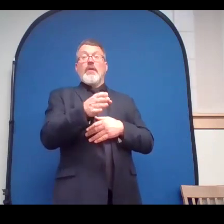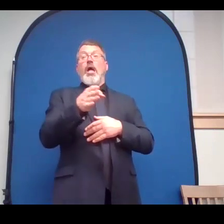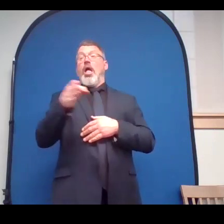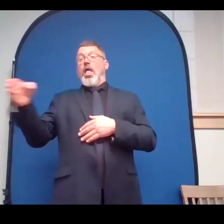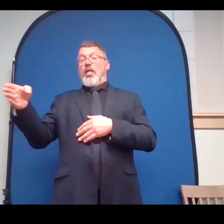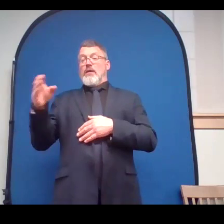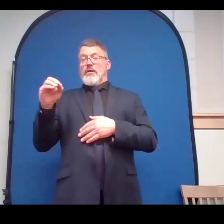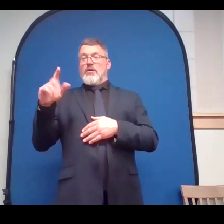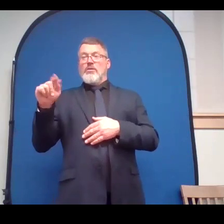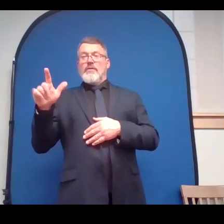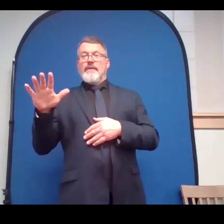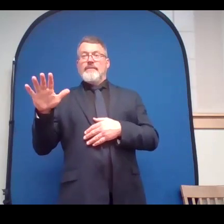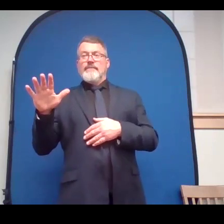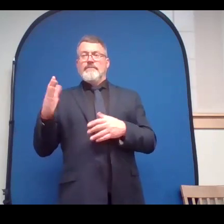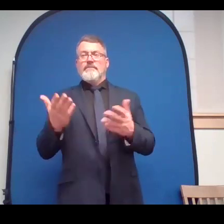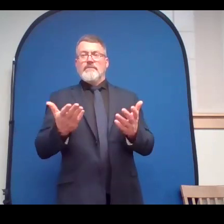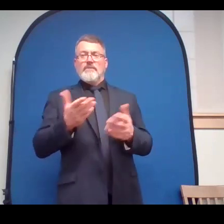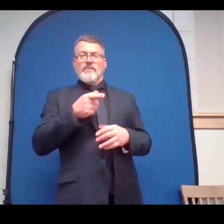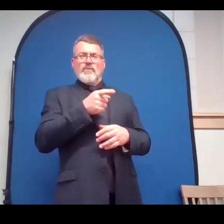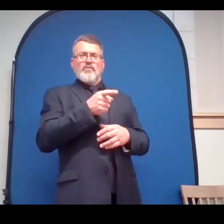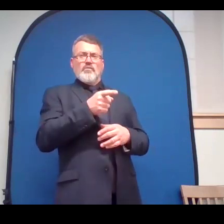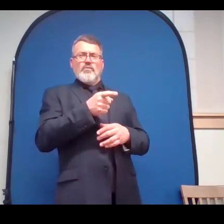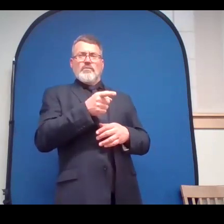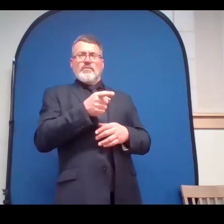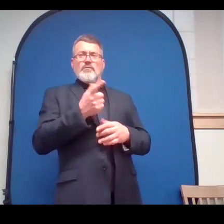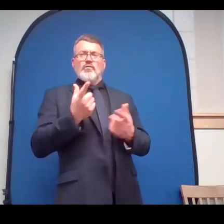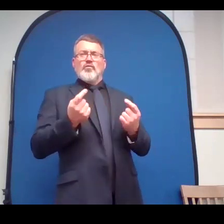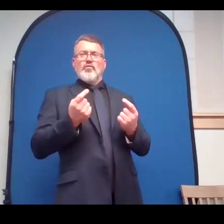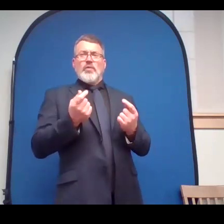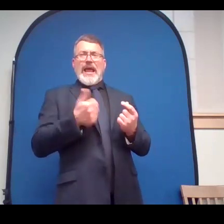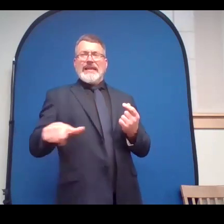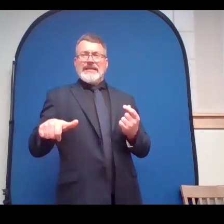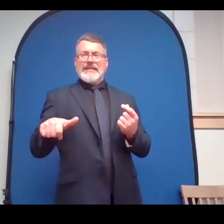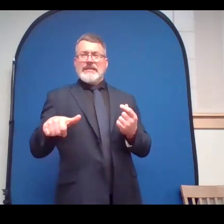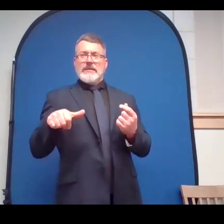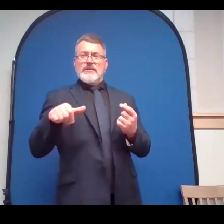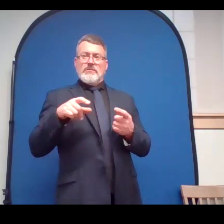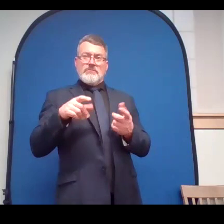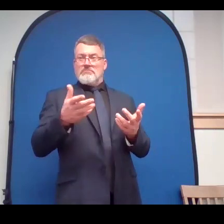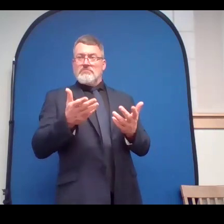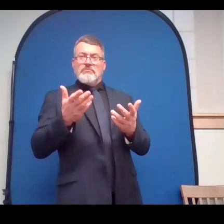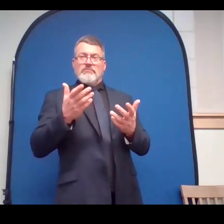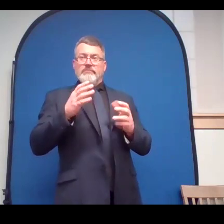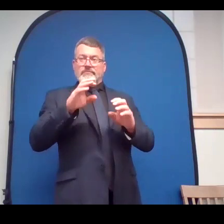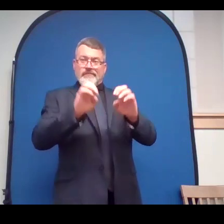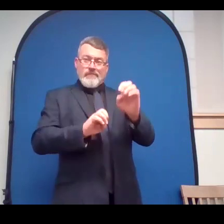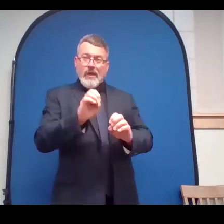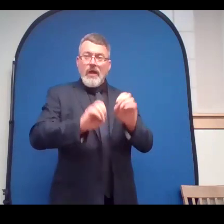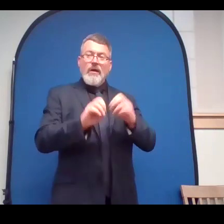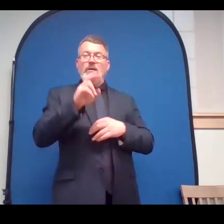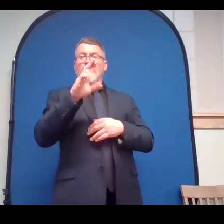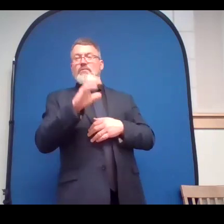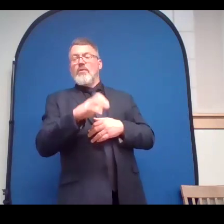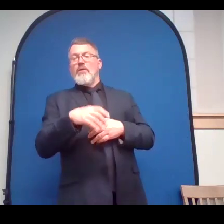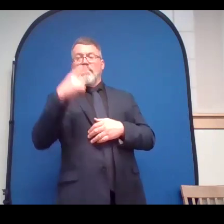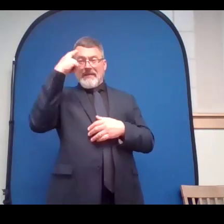anything done by you to gauge Sergeant Card's mental health and determine if he continued to be